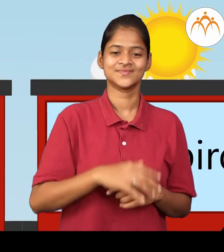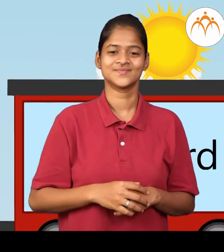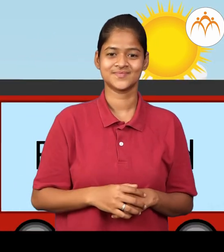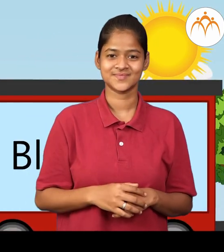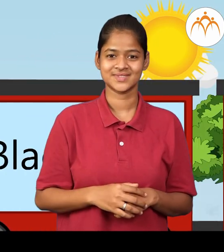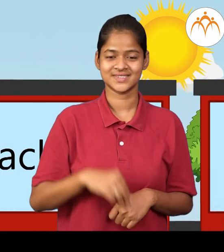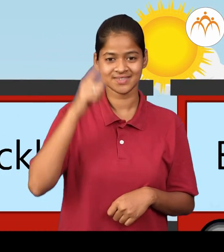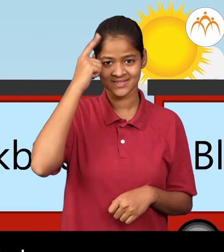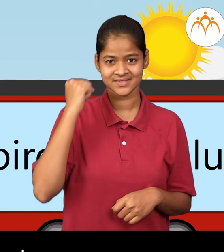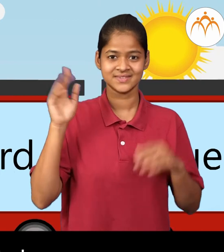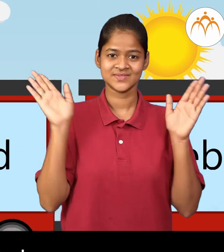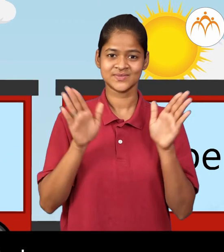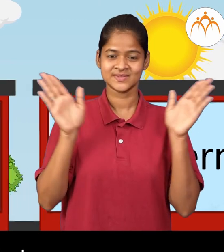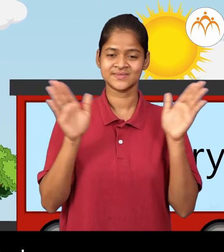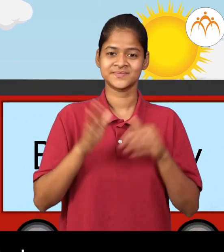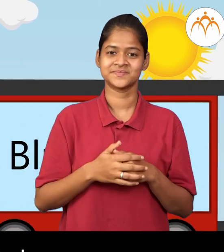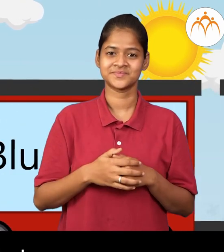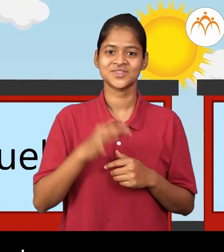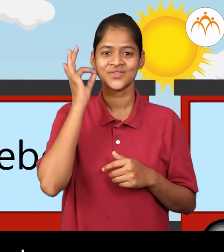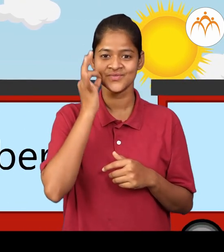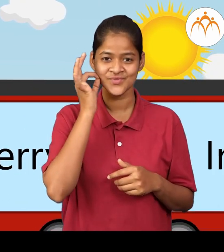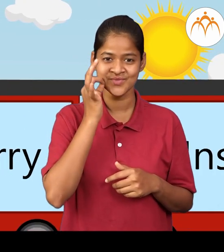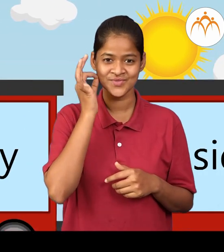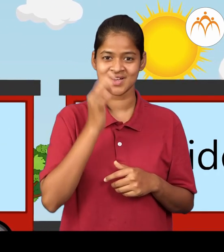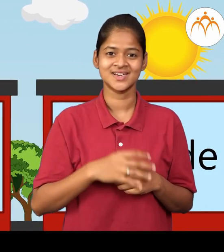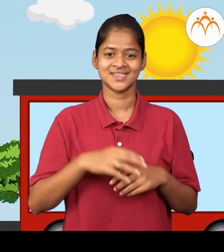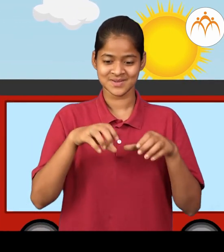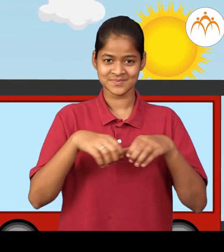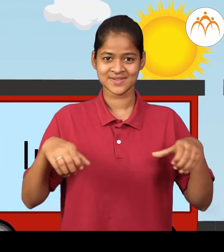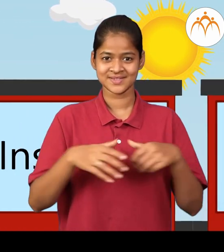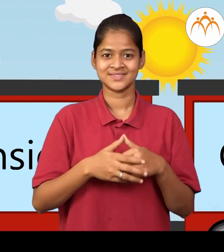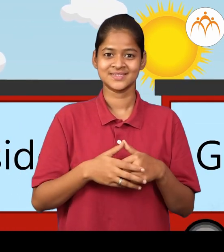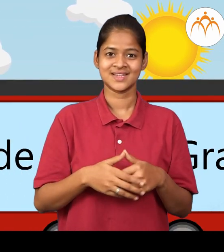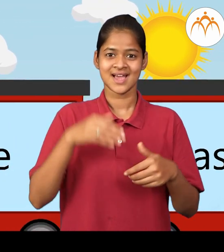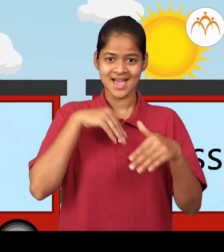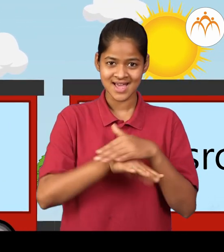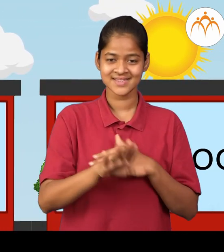airline, blackbird, blueberry, inside,